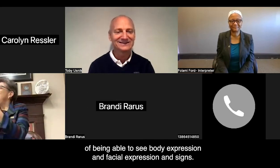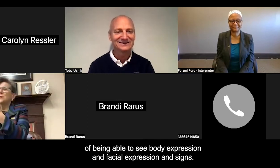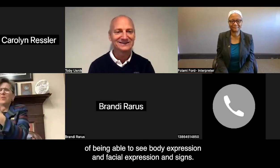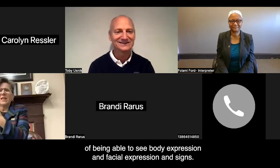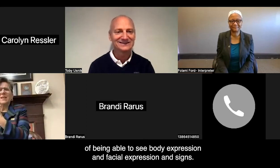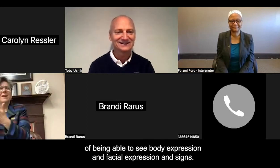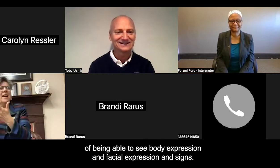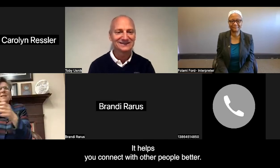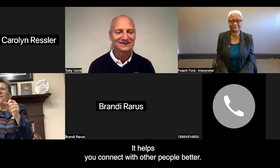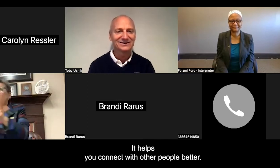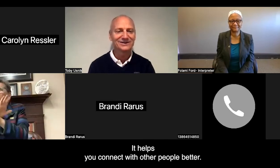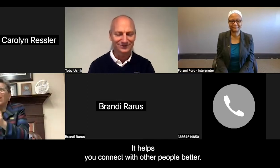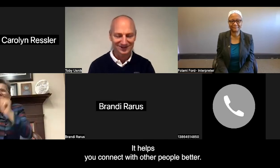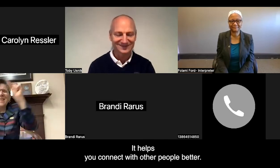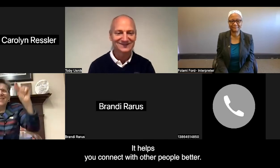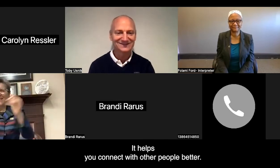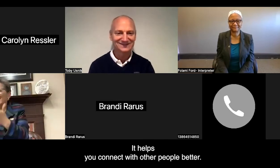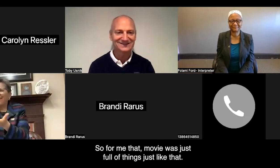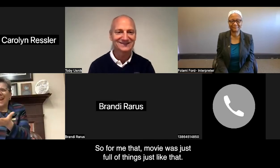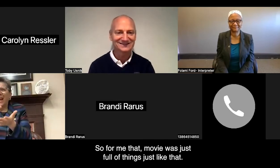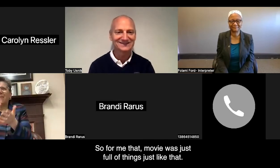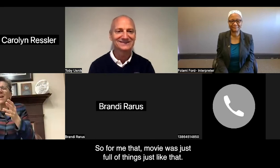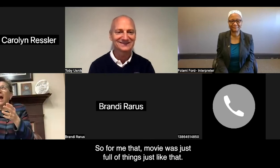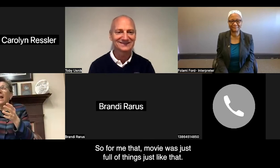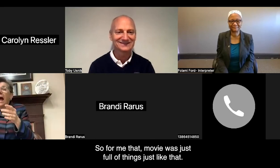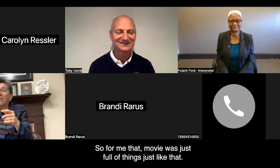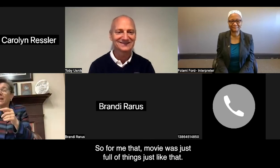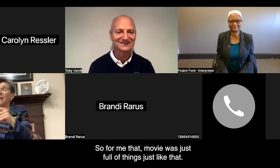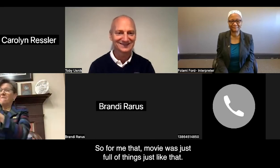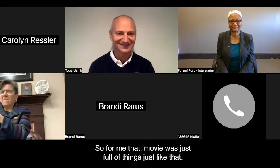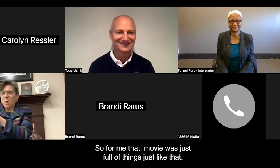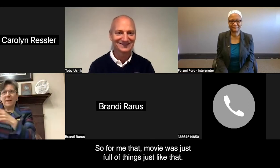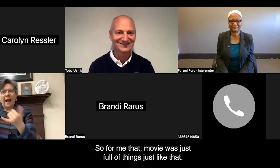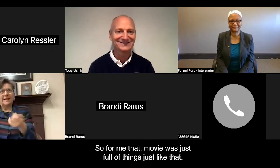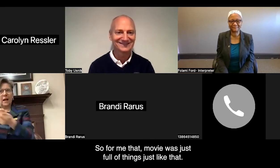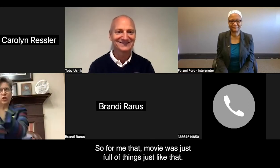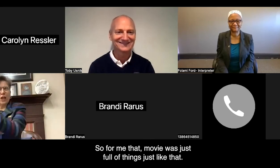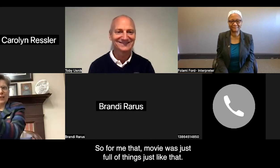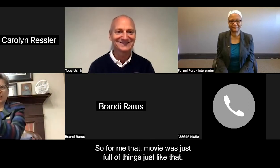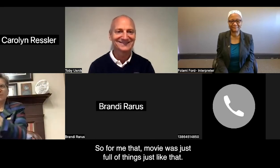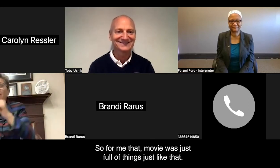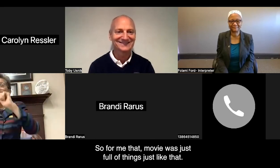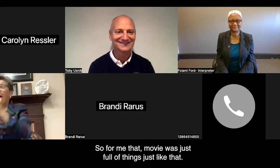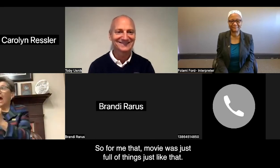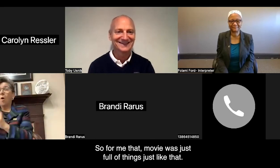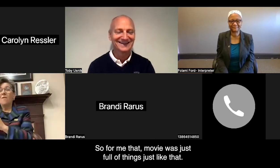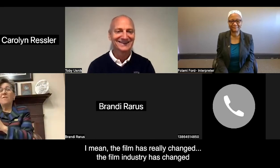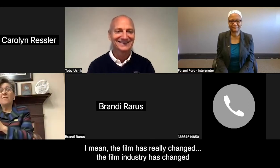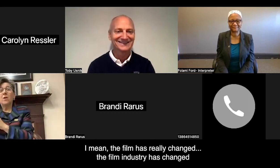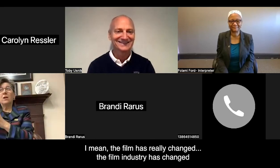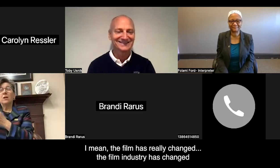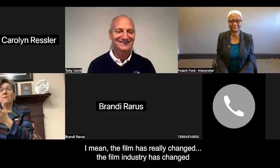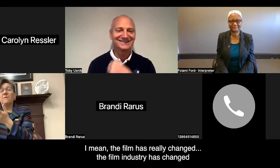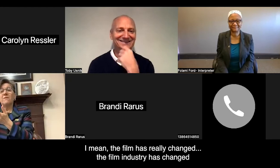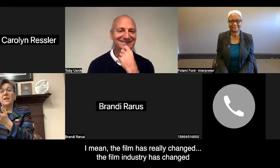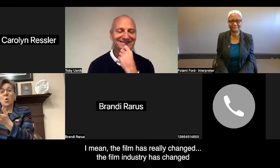you connect with other people better. So for me, that movie was just full of things just like that. I mean, the film has really